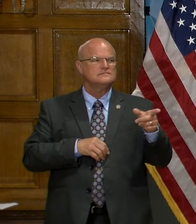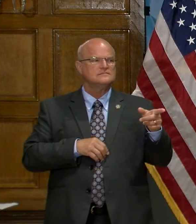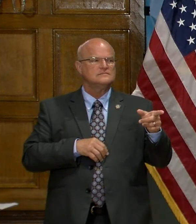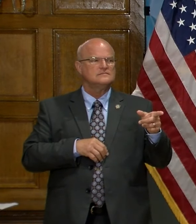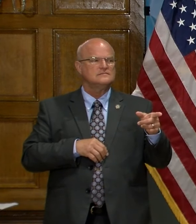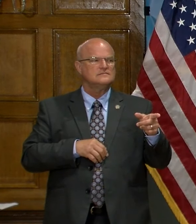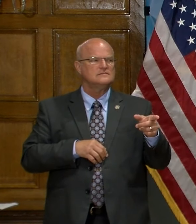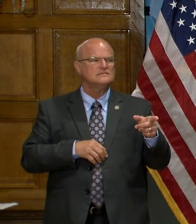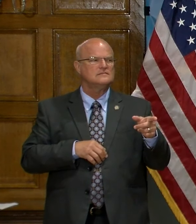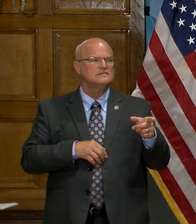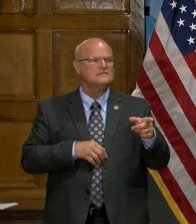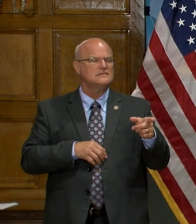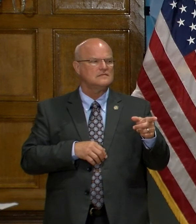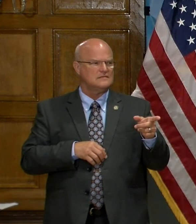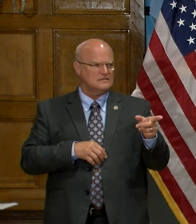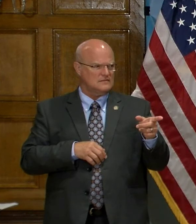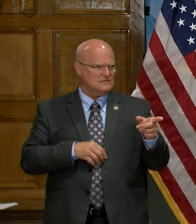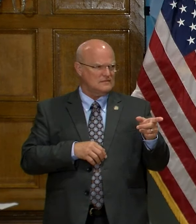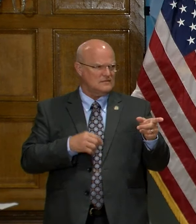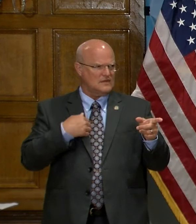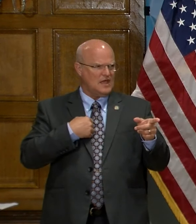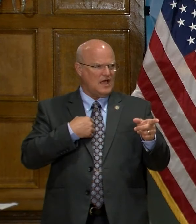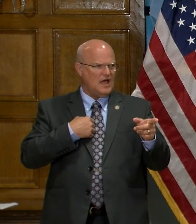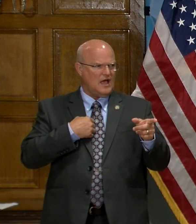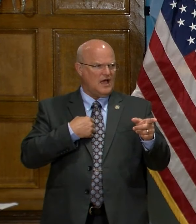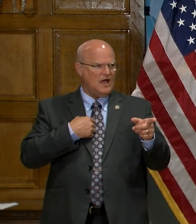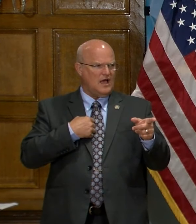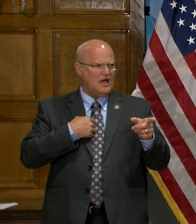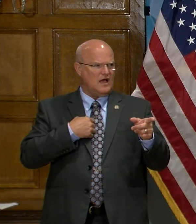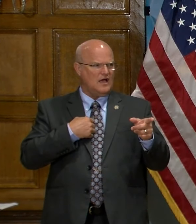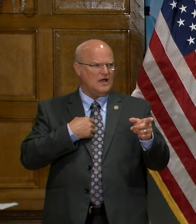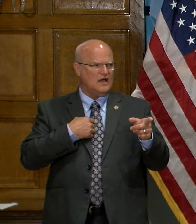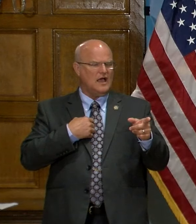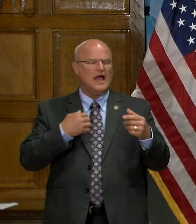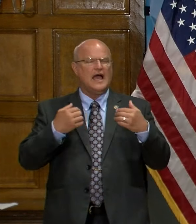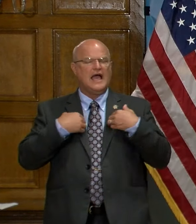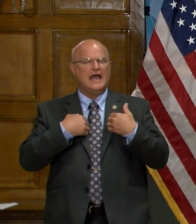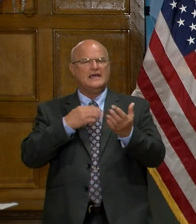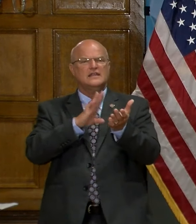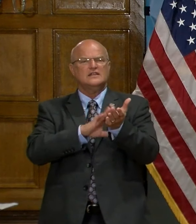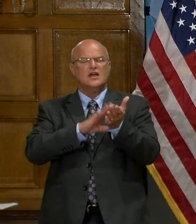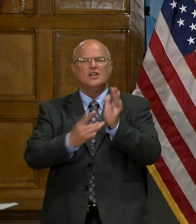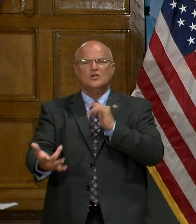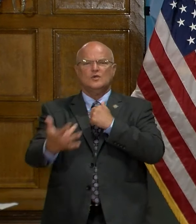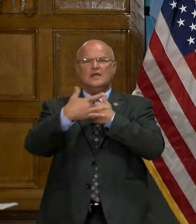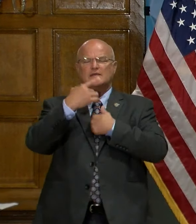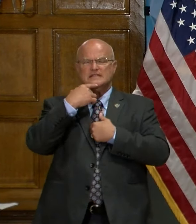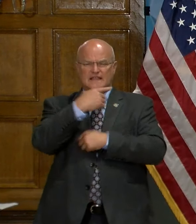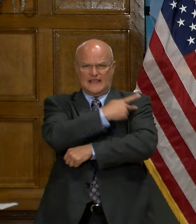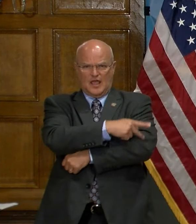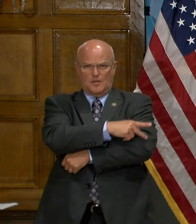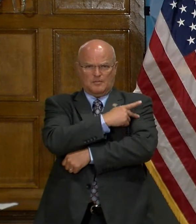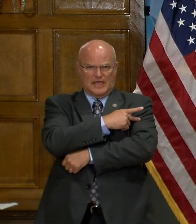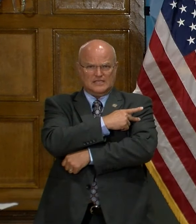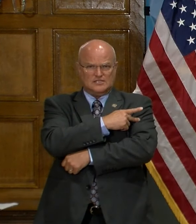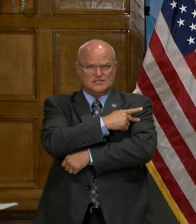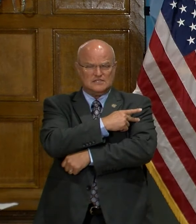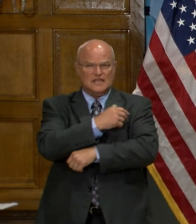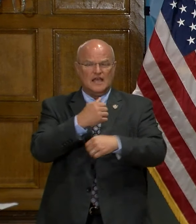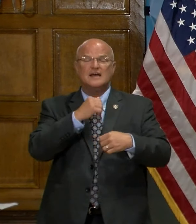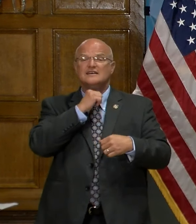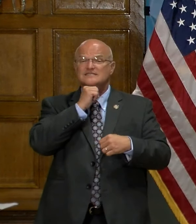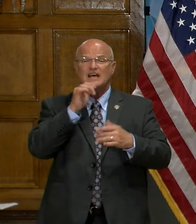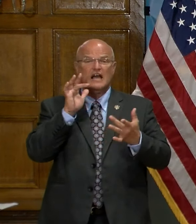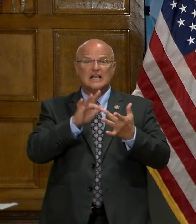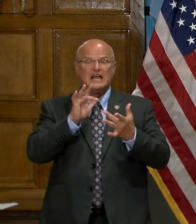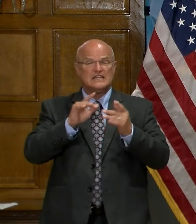Yes, ma'am. So I've been had clinicians reach out to me and say that they've had patients that have been